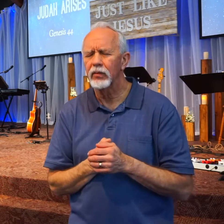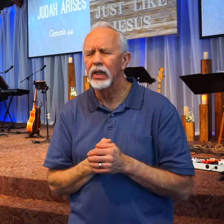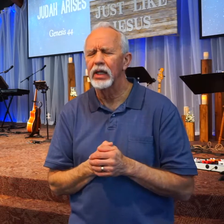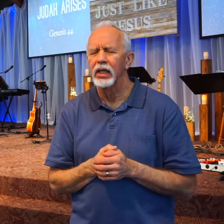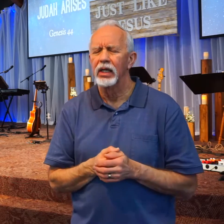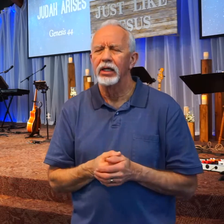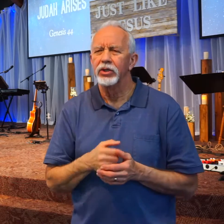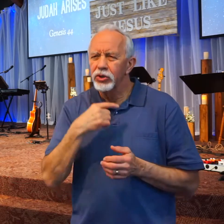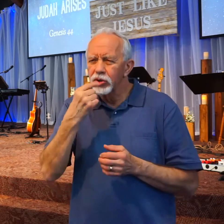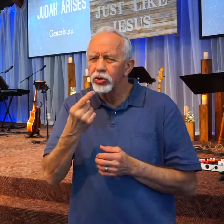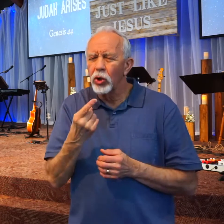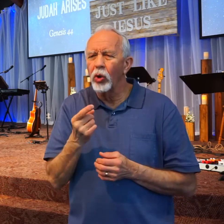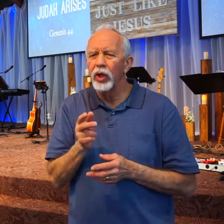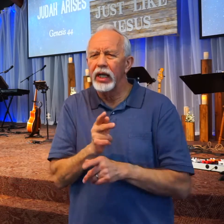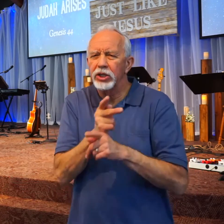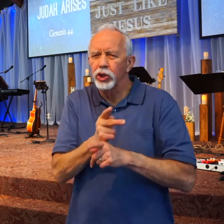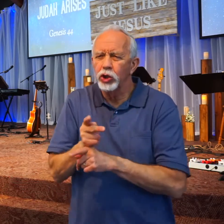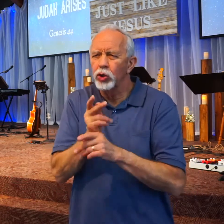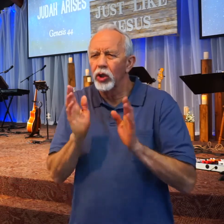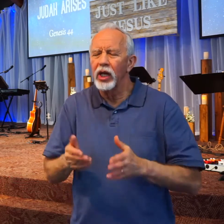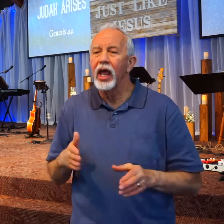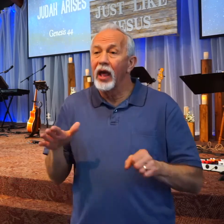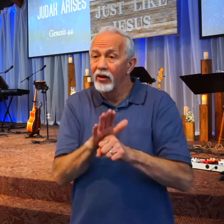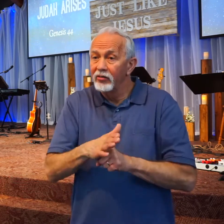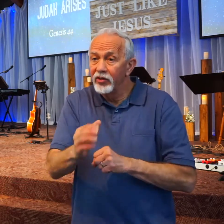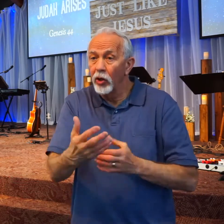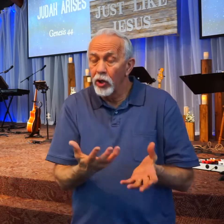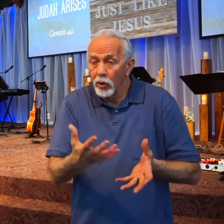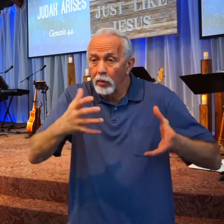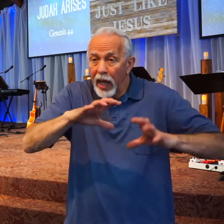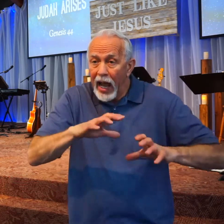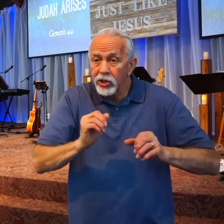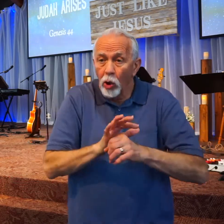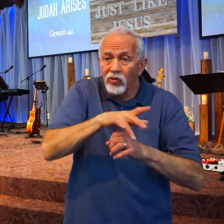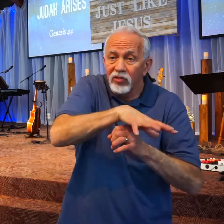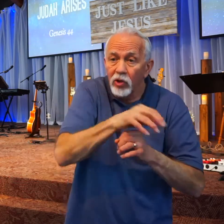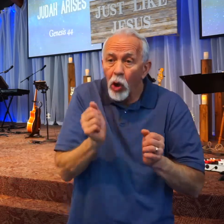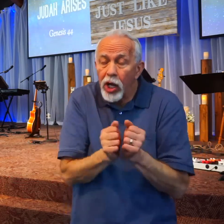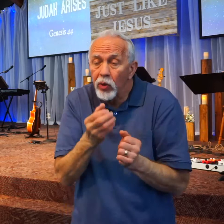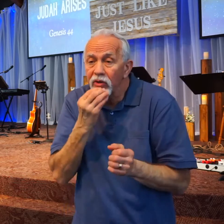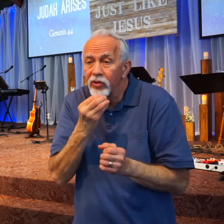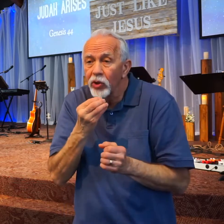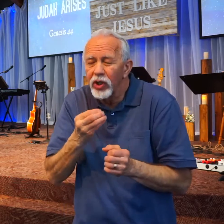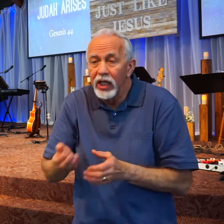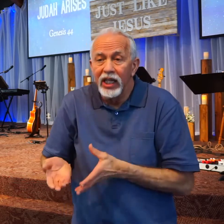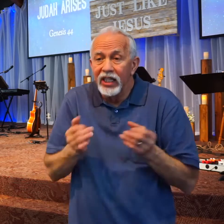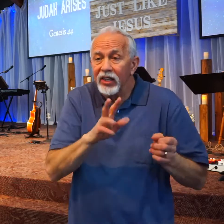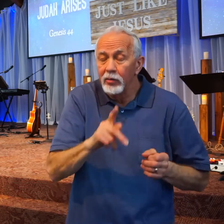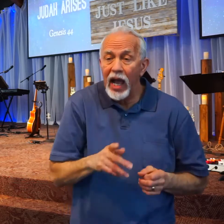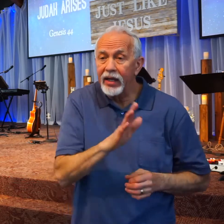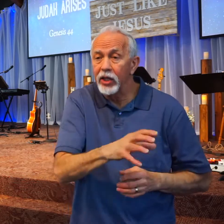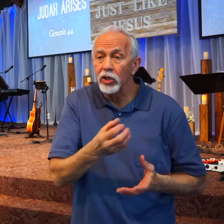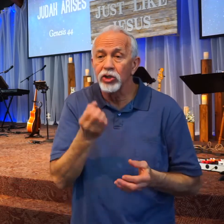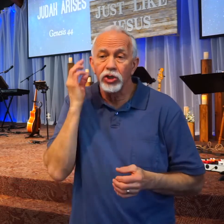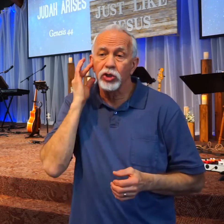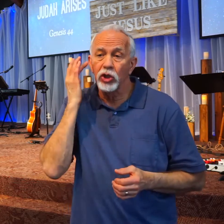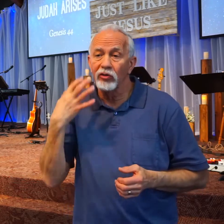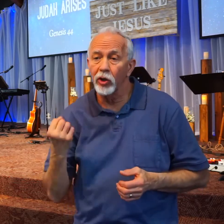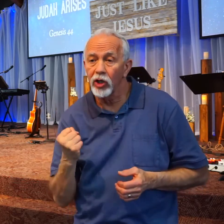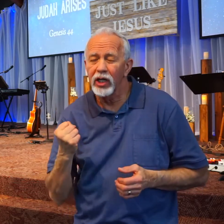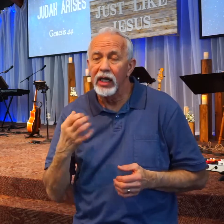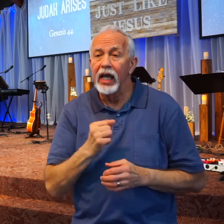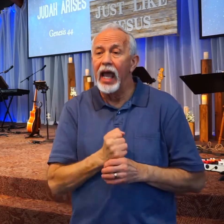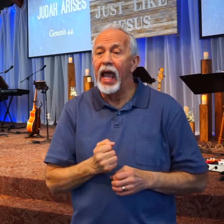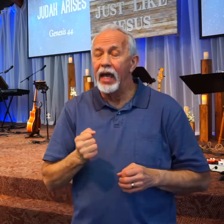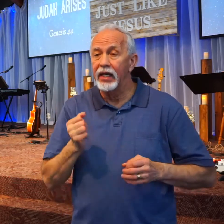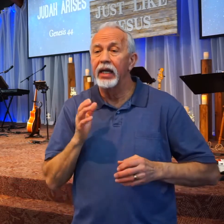told his steward to once again fill their bags full and overflowing with food, return their silver, but to also put his